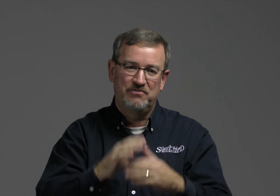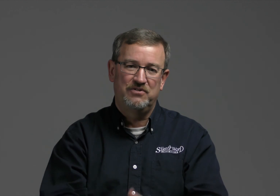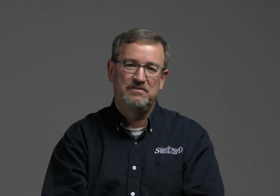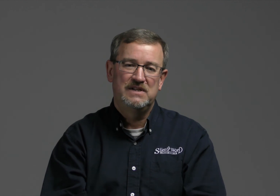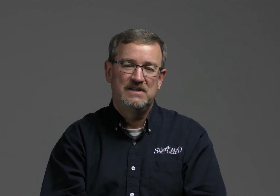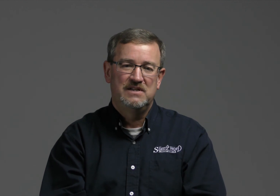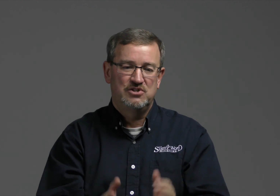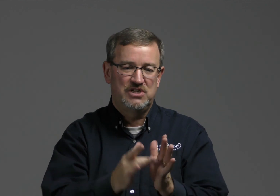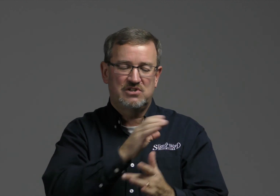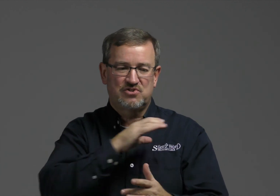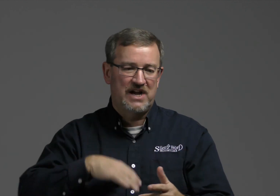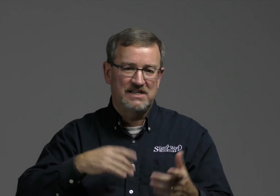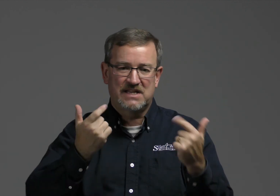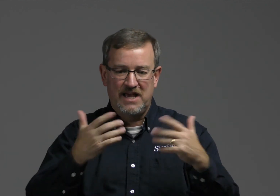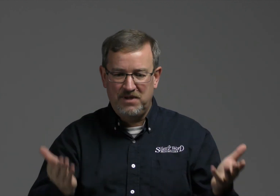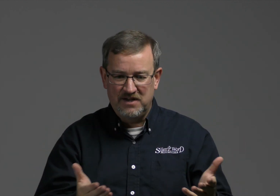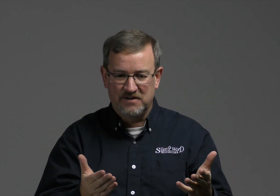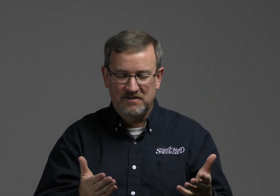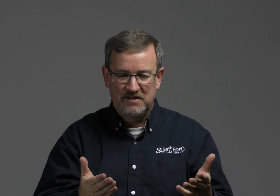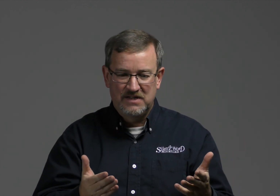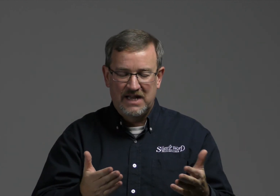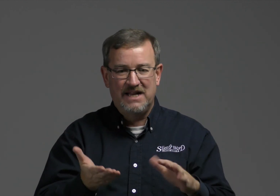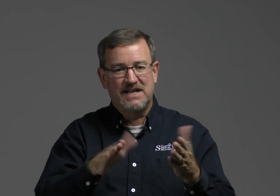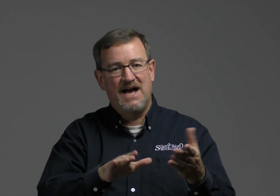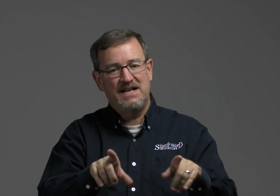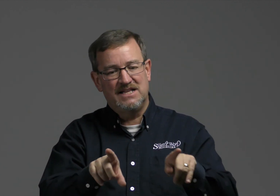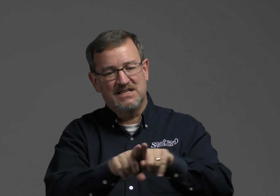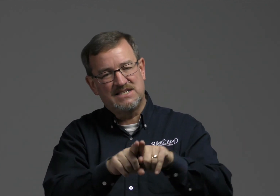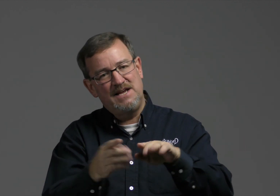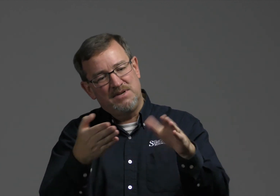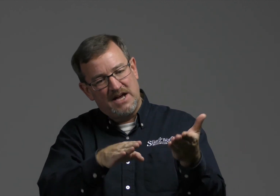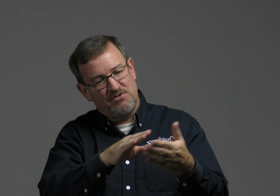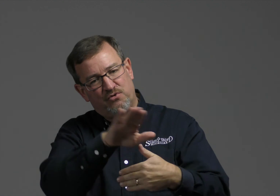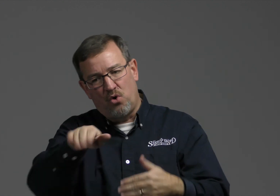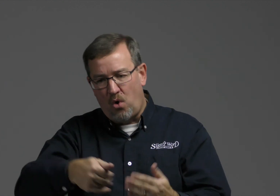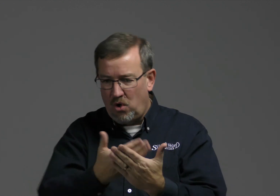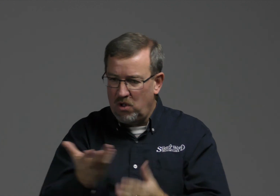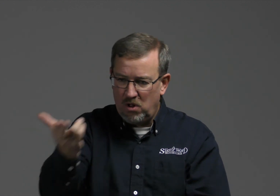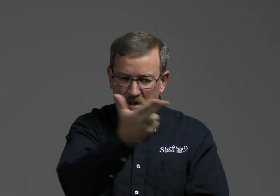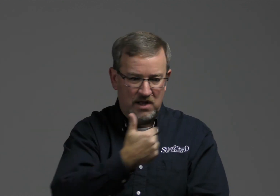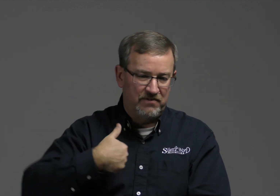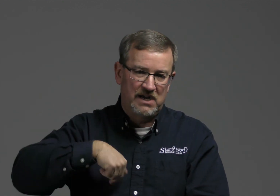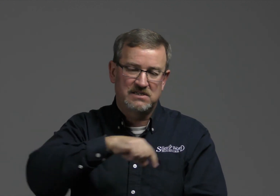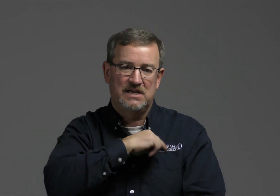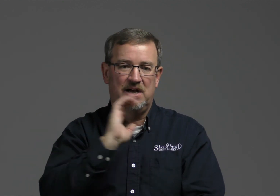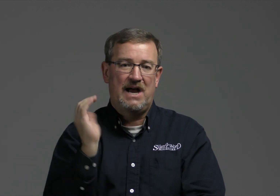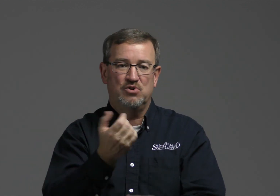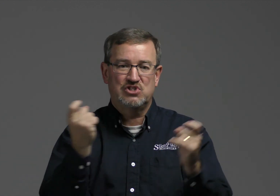thankful. Jesus Christ came here and died the same death for all of us. Our